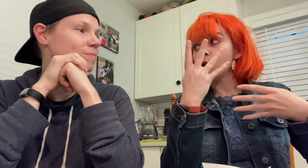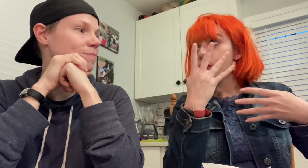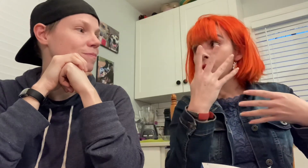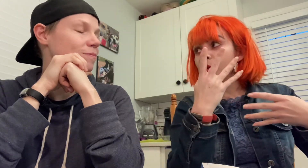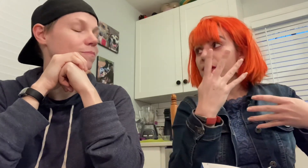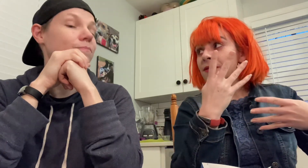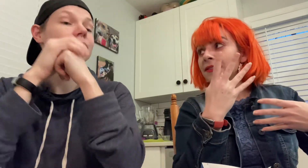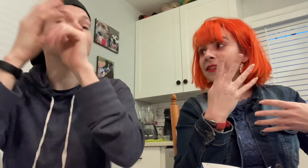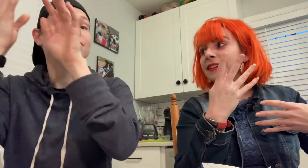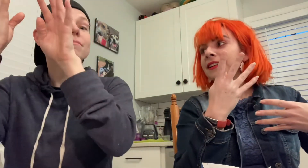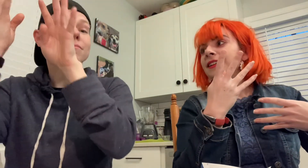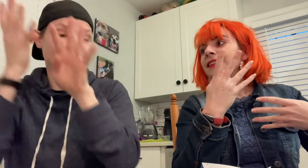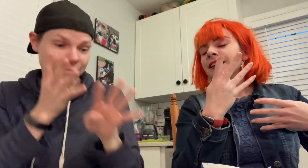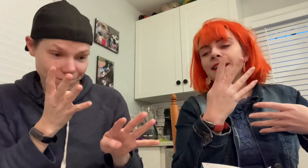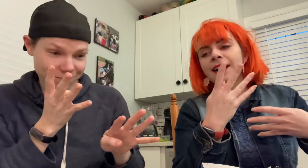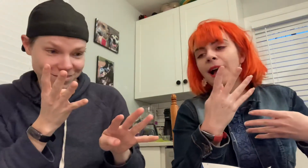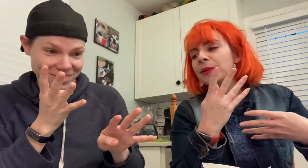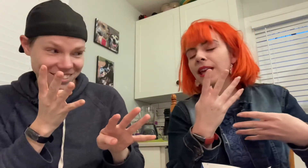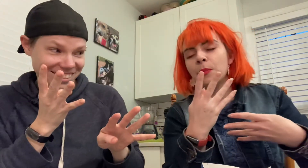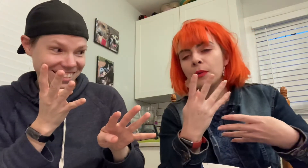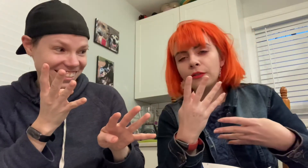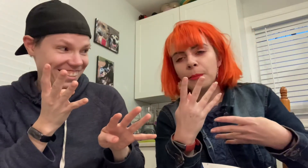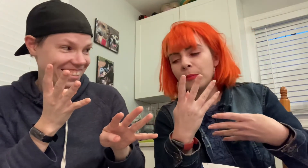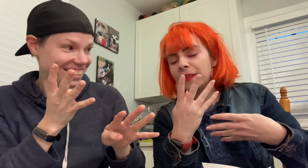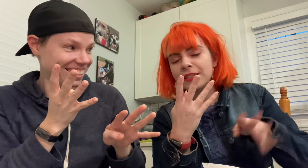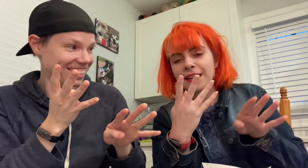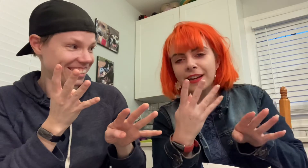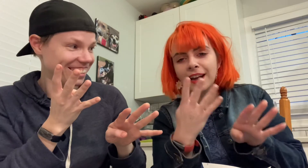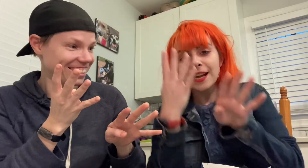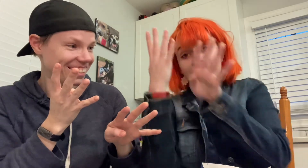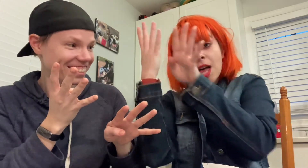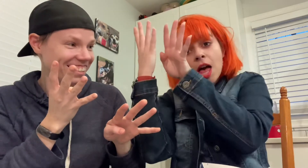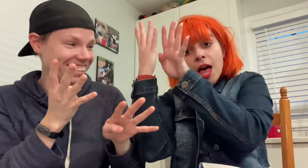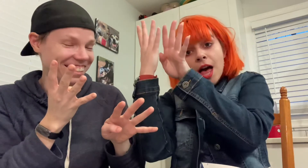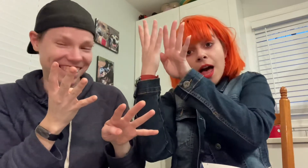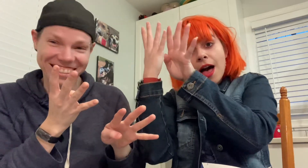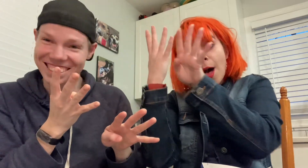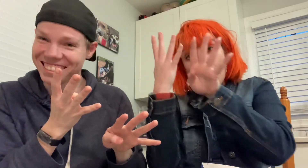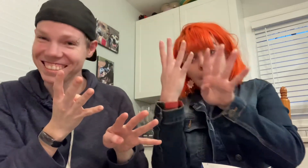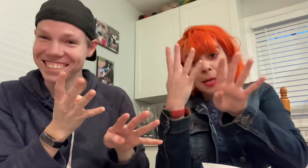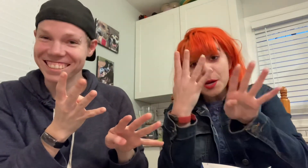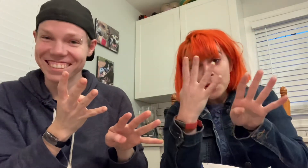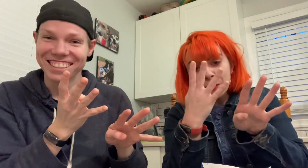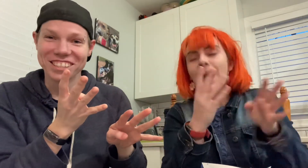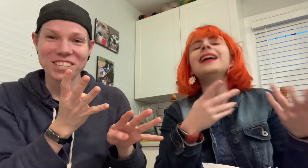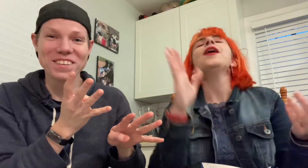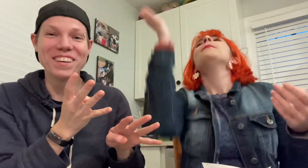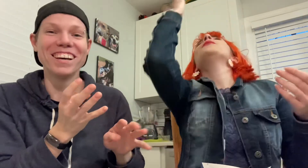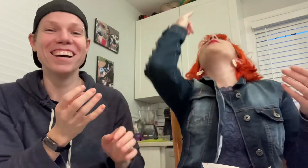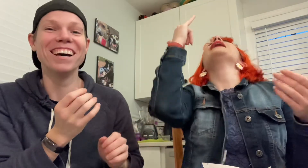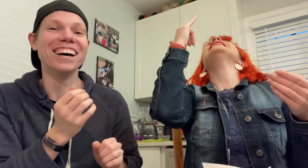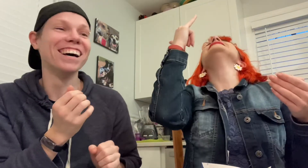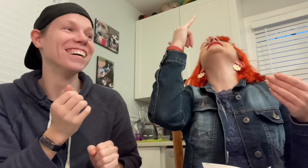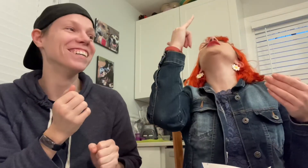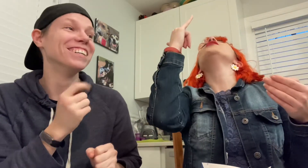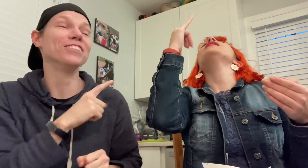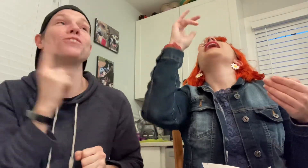upload. I'm incapable of remembering the sign, guys. Upload. Why? But why does it go, yeah.